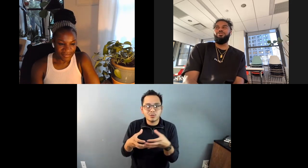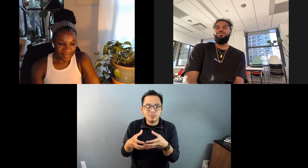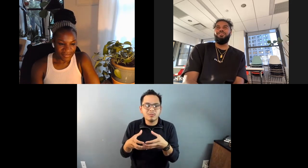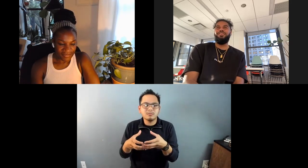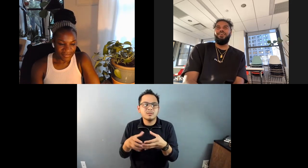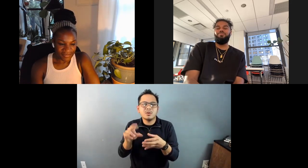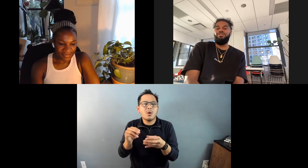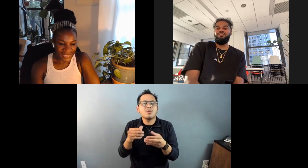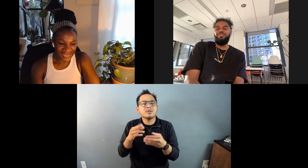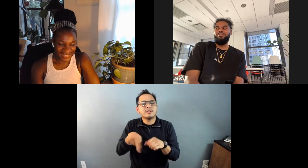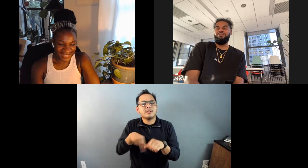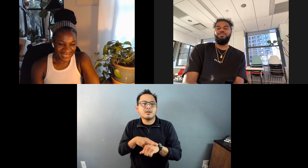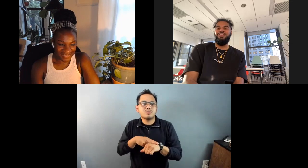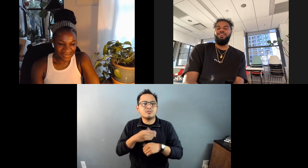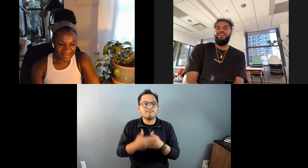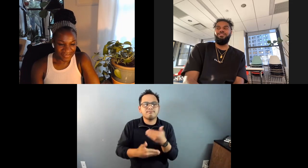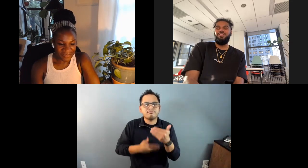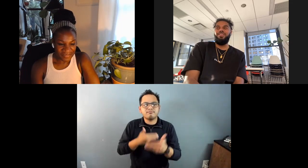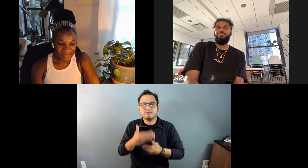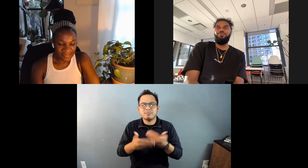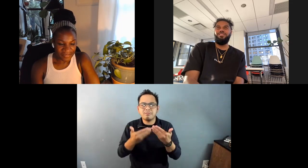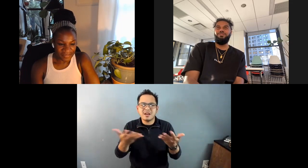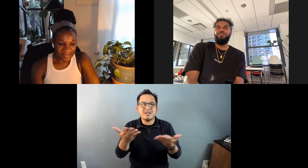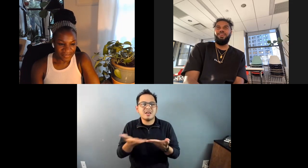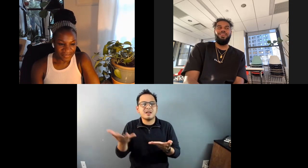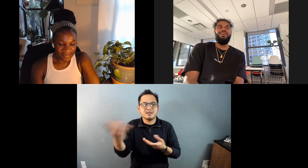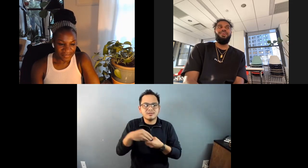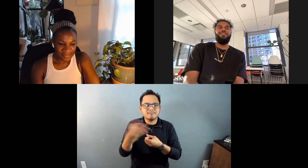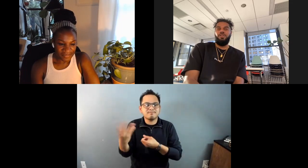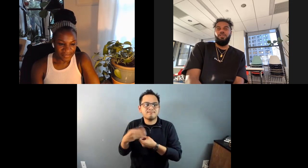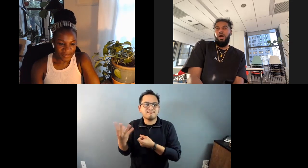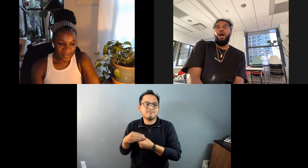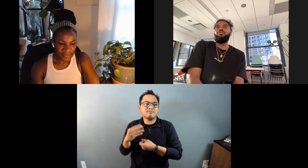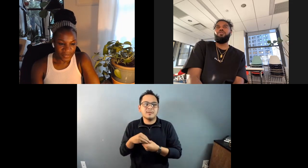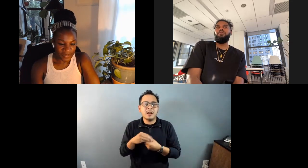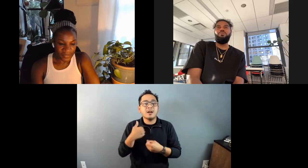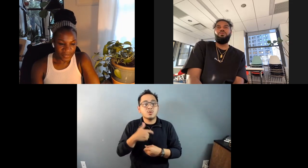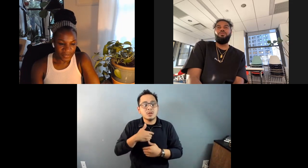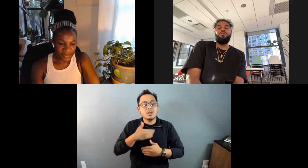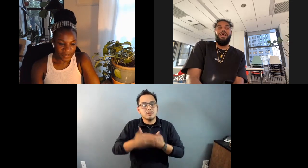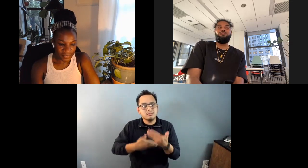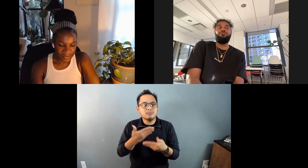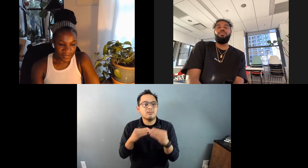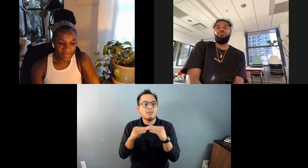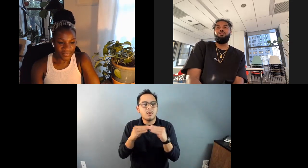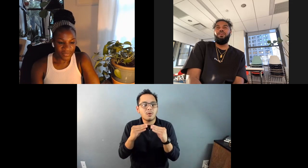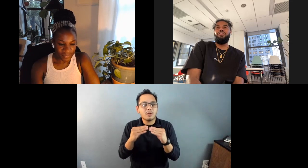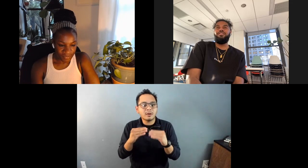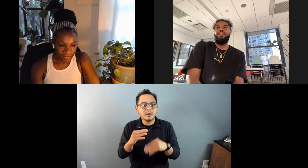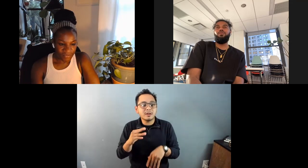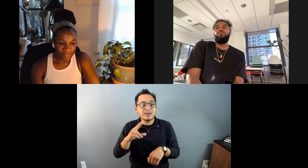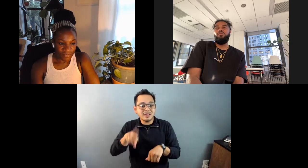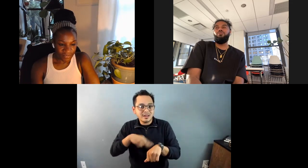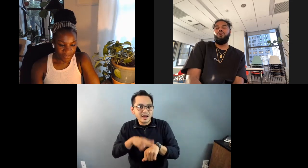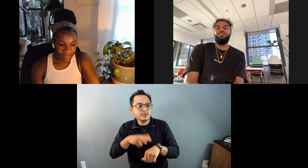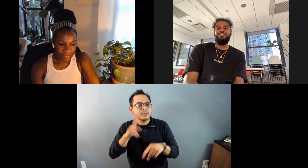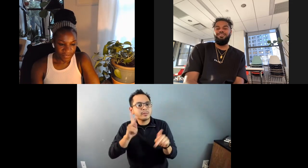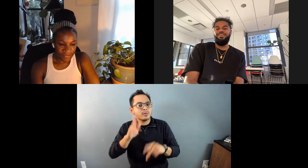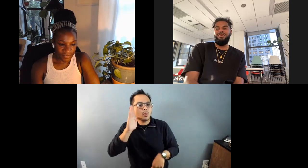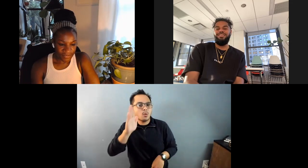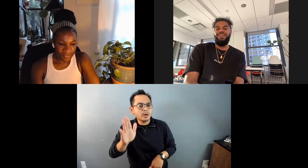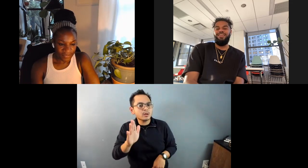with America, or like what's wrong with like, you know, these different kind of like spaces that we're entering. I don't know if that makes sense, but